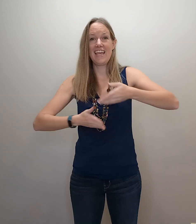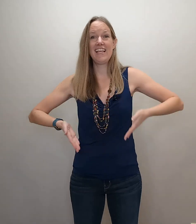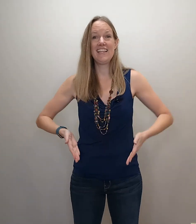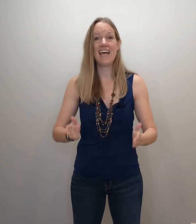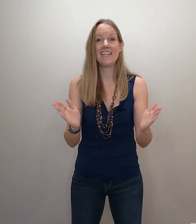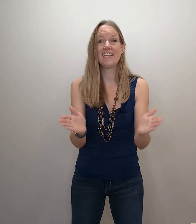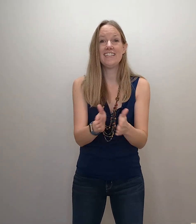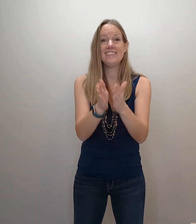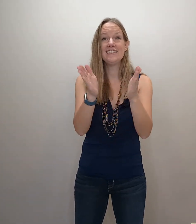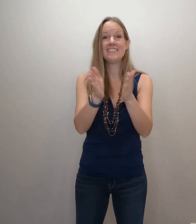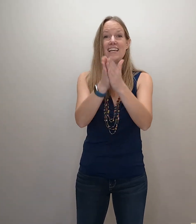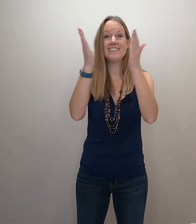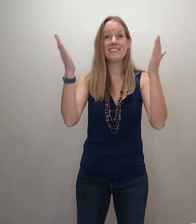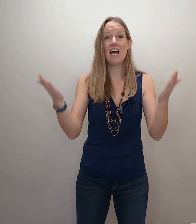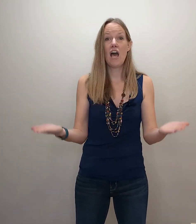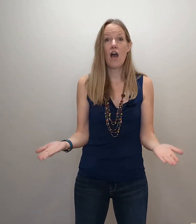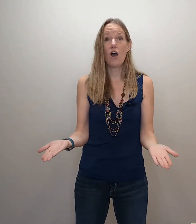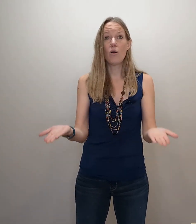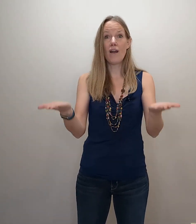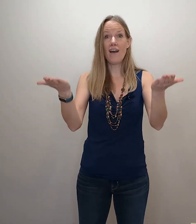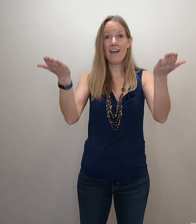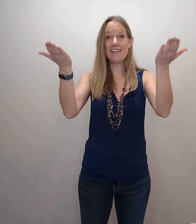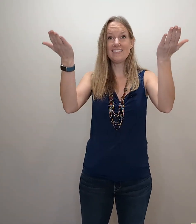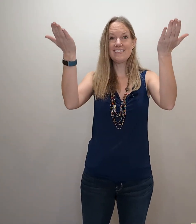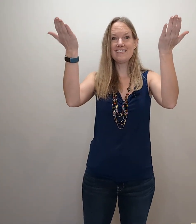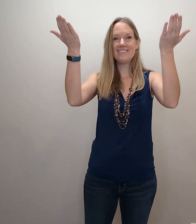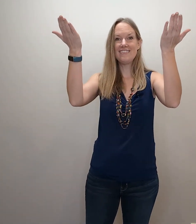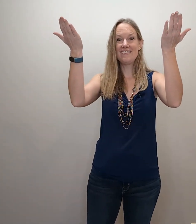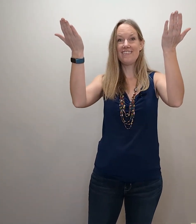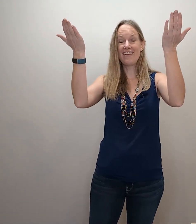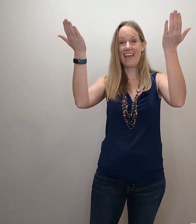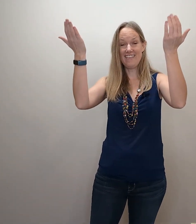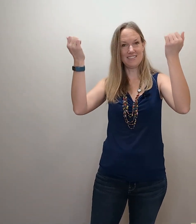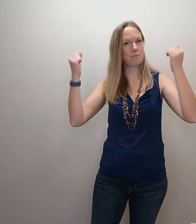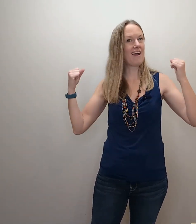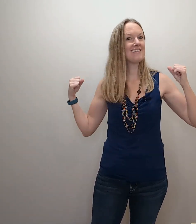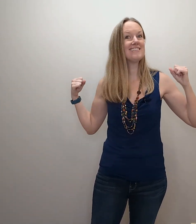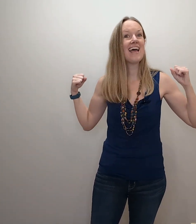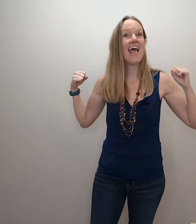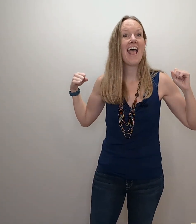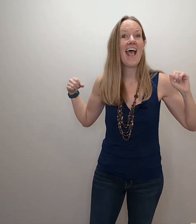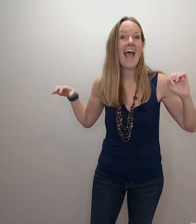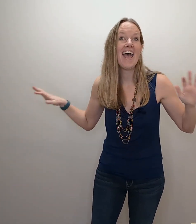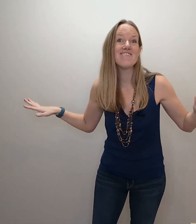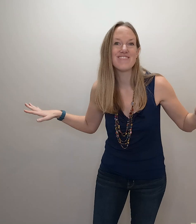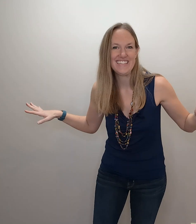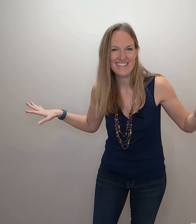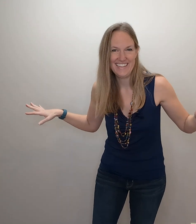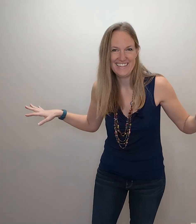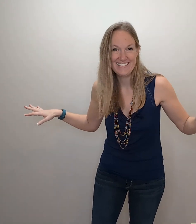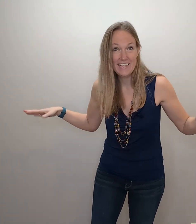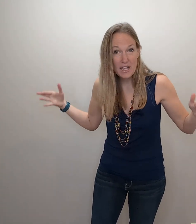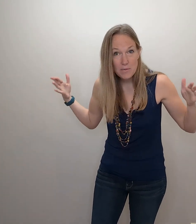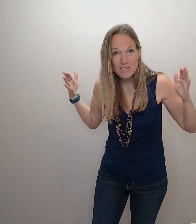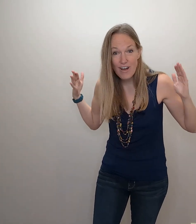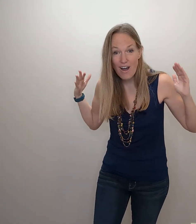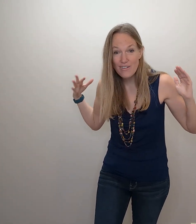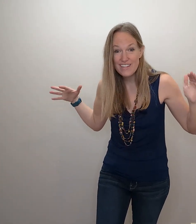day, let incense arise. Okay, let's practice everything. Okay, we've already